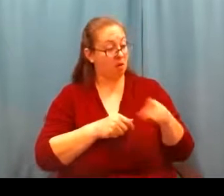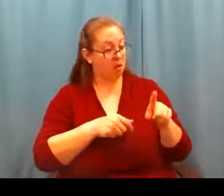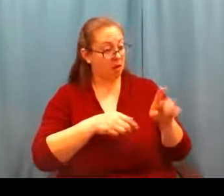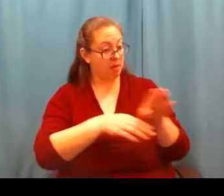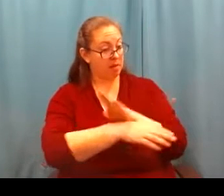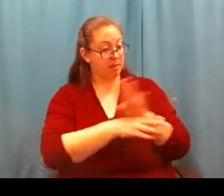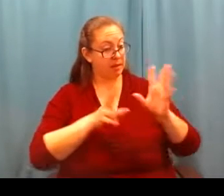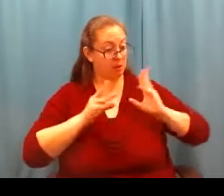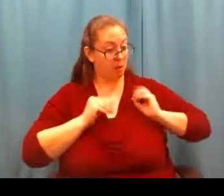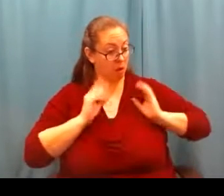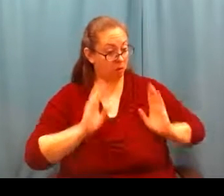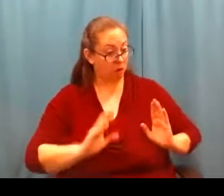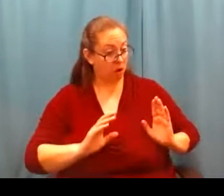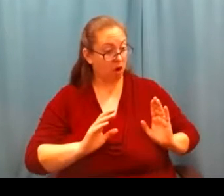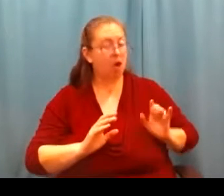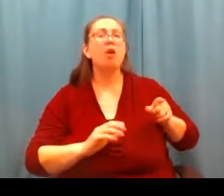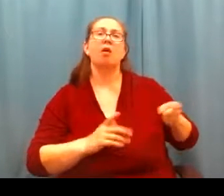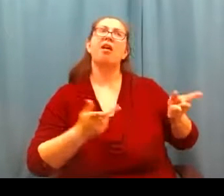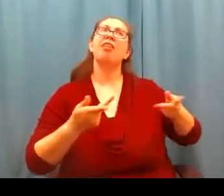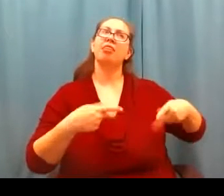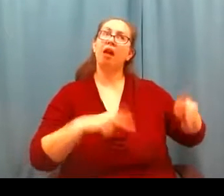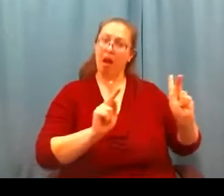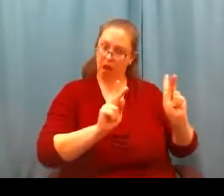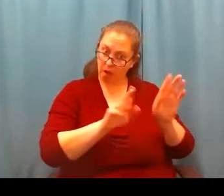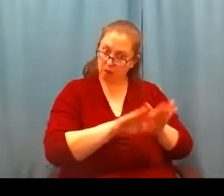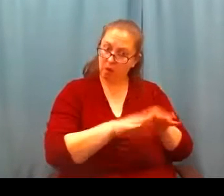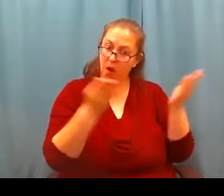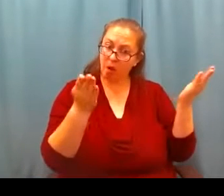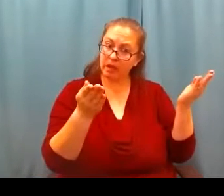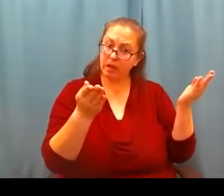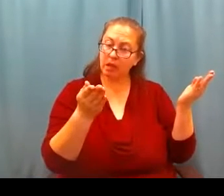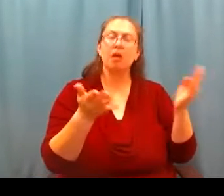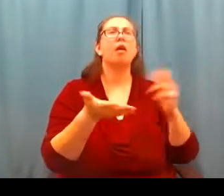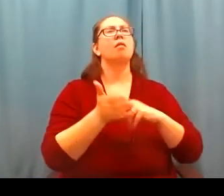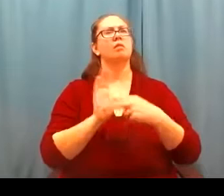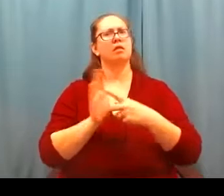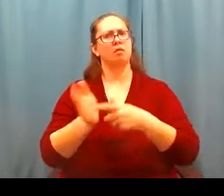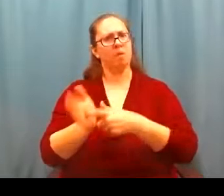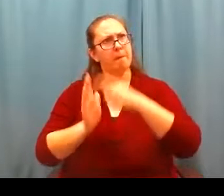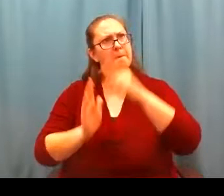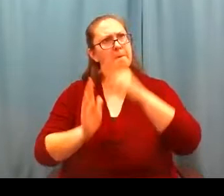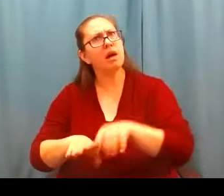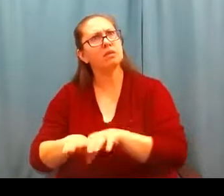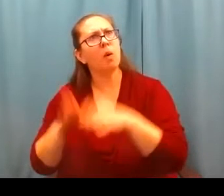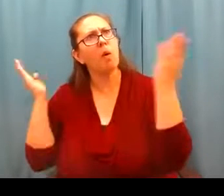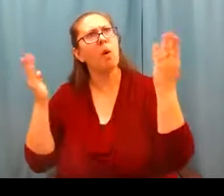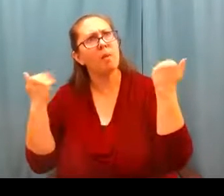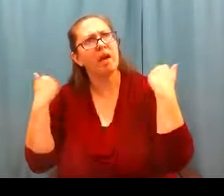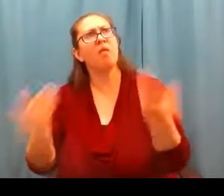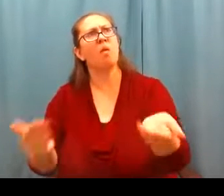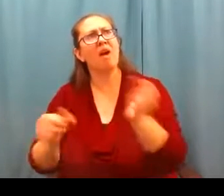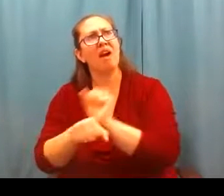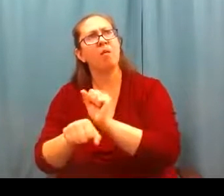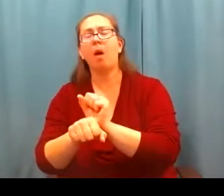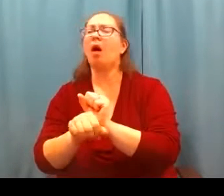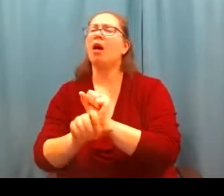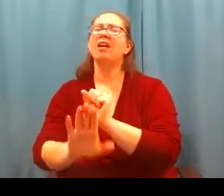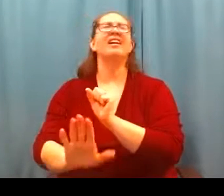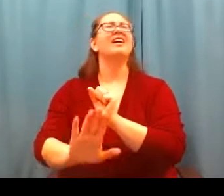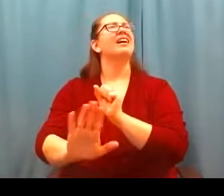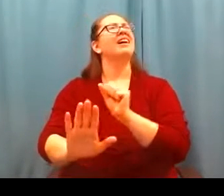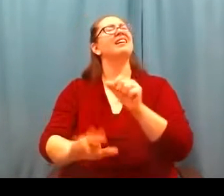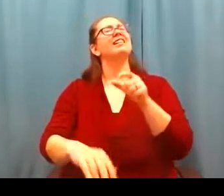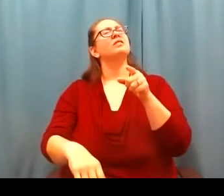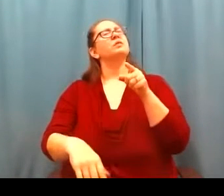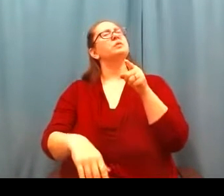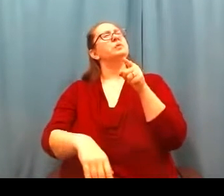owner, just because you're allowed to open on Monday does not mean you have to open. That's totally up to you. You're in the best position